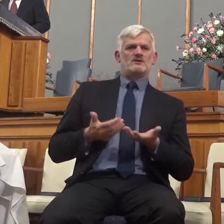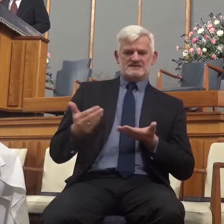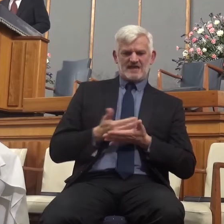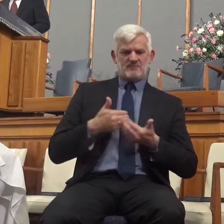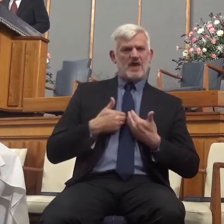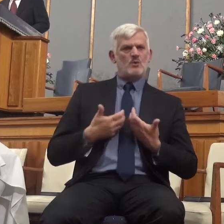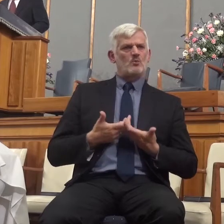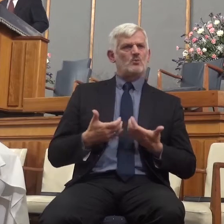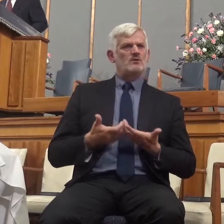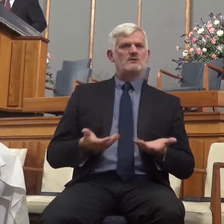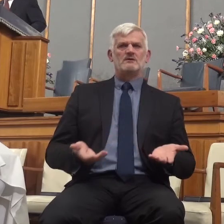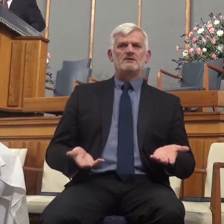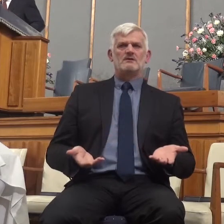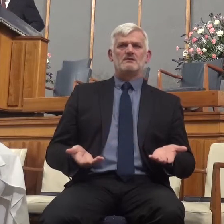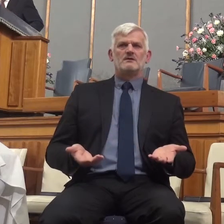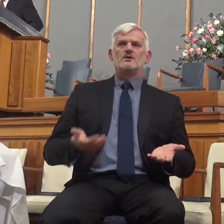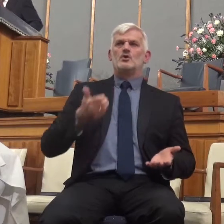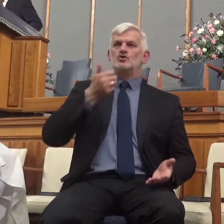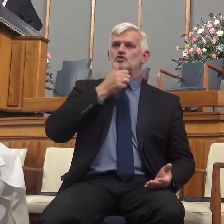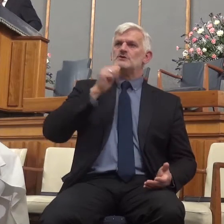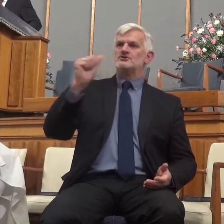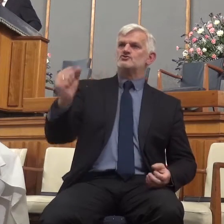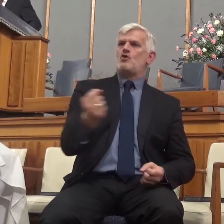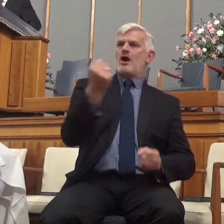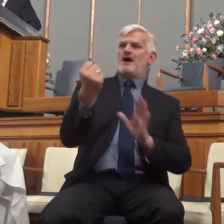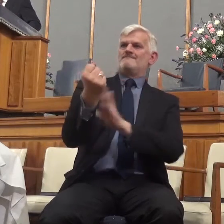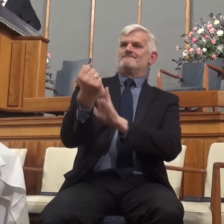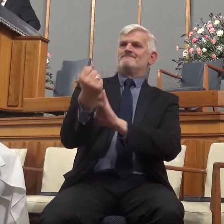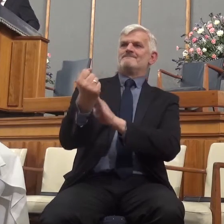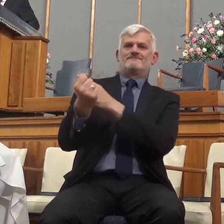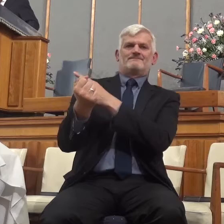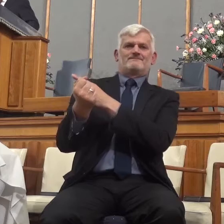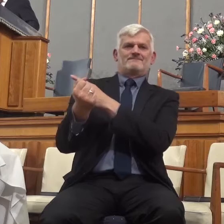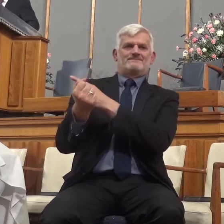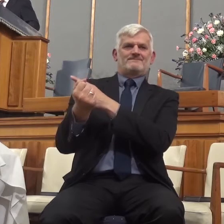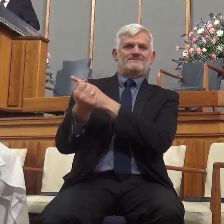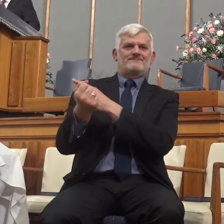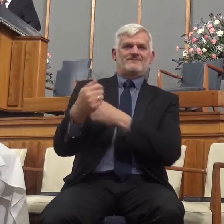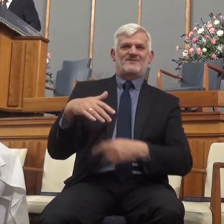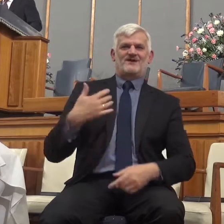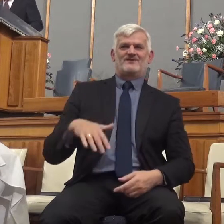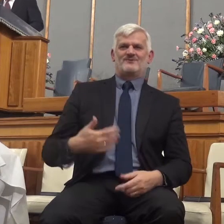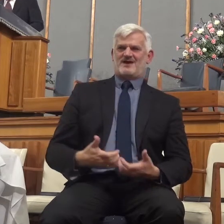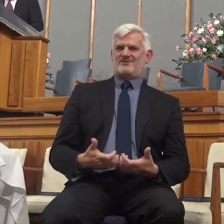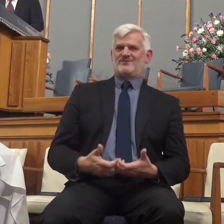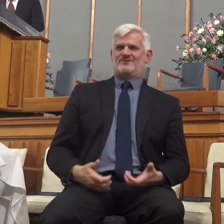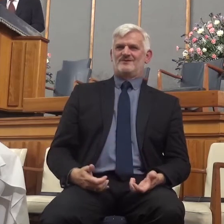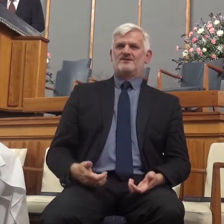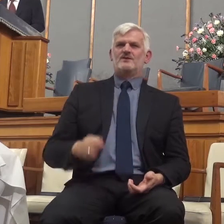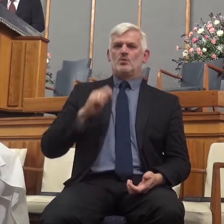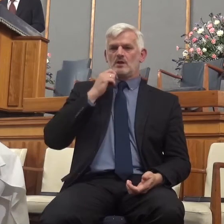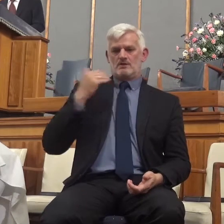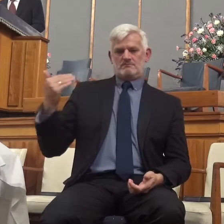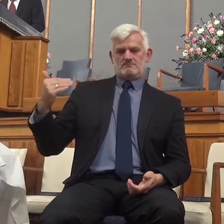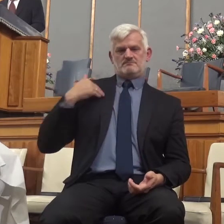me? With a strong hand, says the Scripture, marvelous things will happen. He will move in my